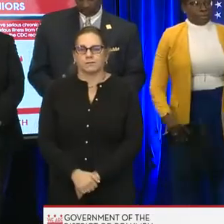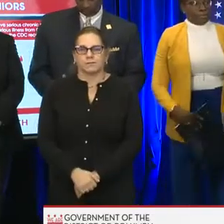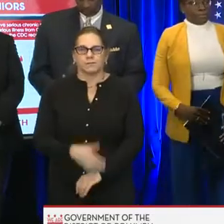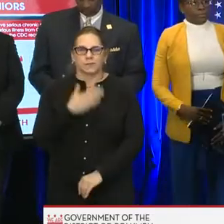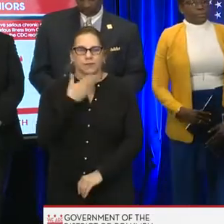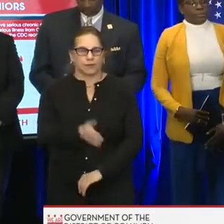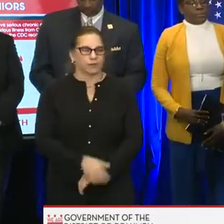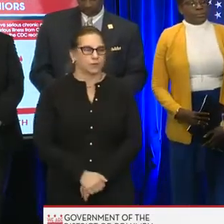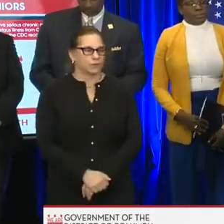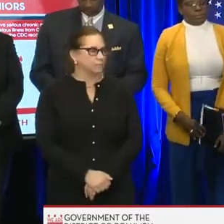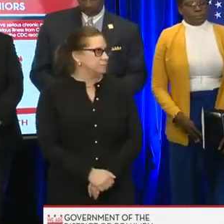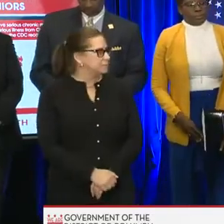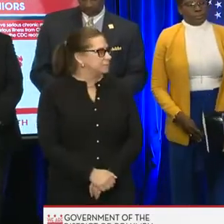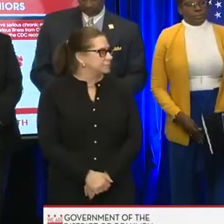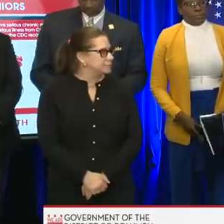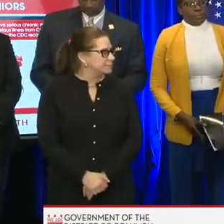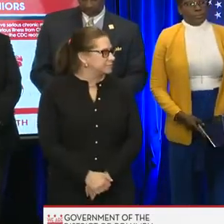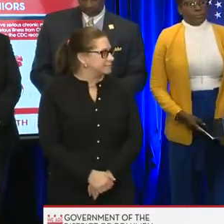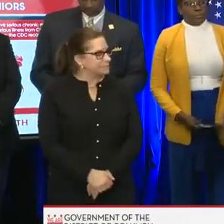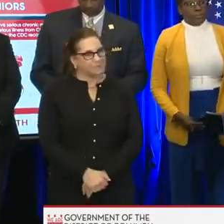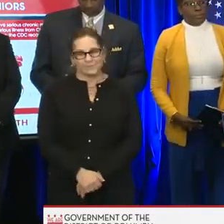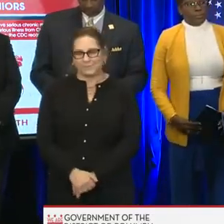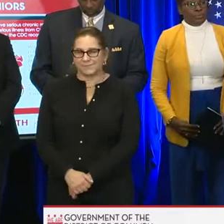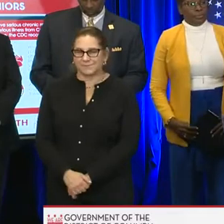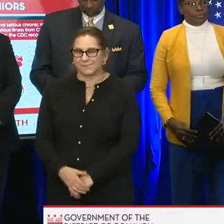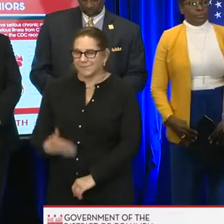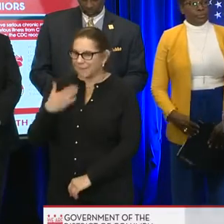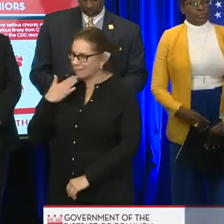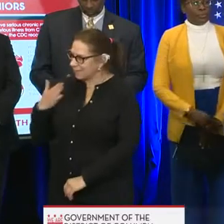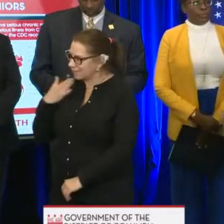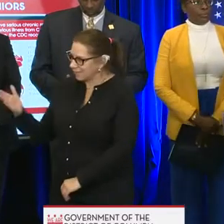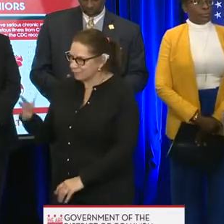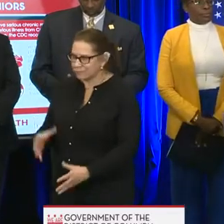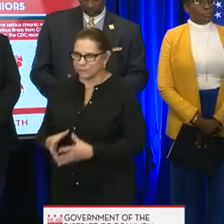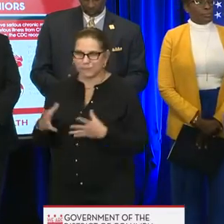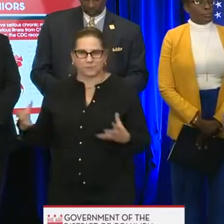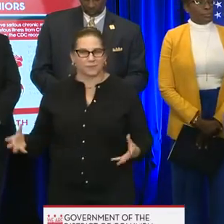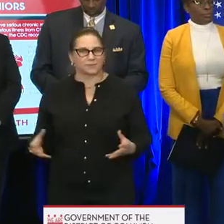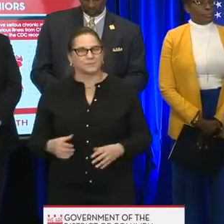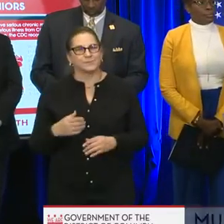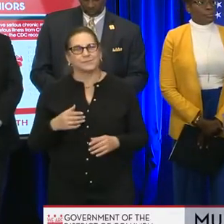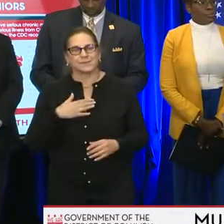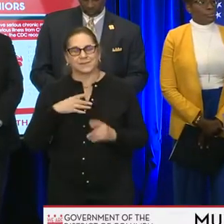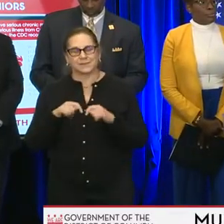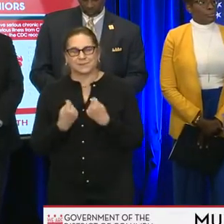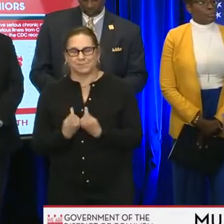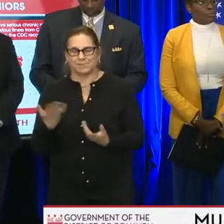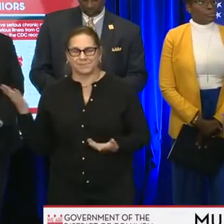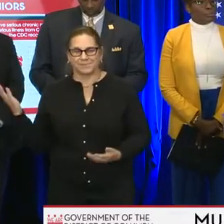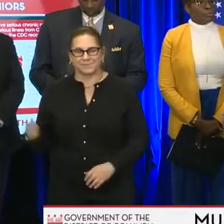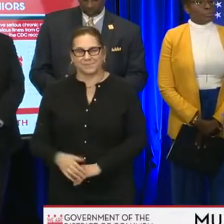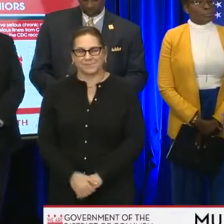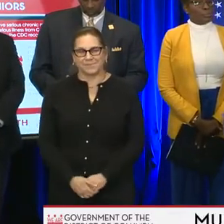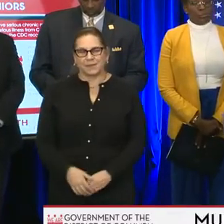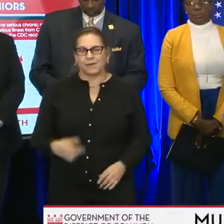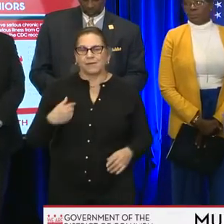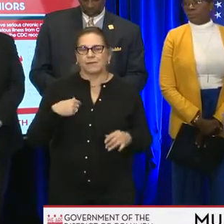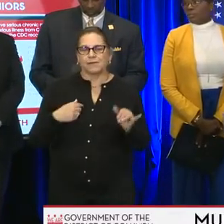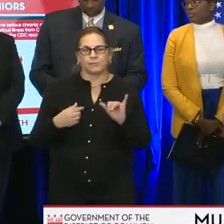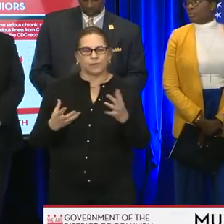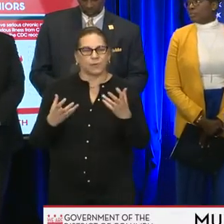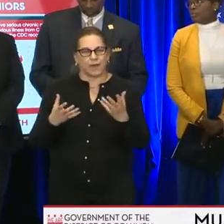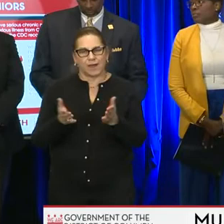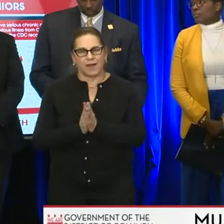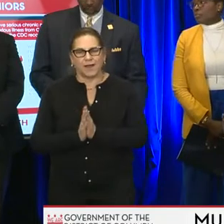Thank you. Thank you to our public education team. I also want to ask the city administrator for the